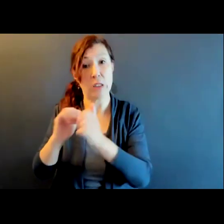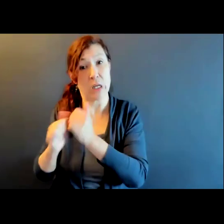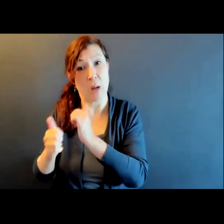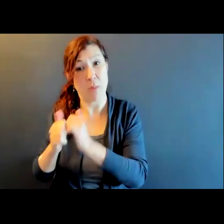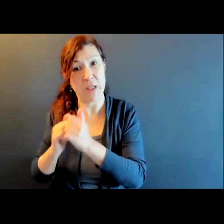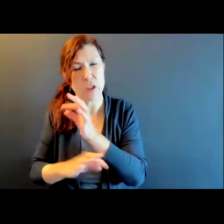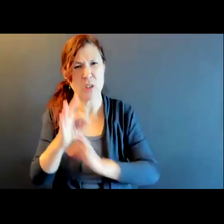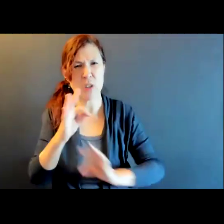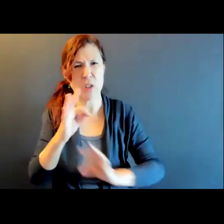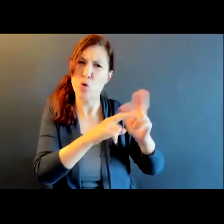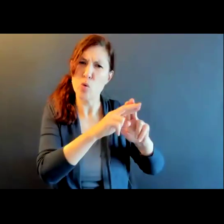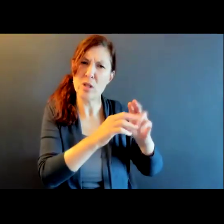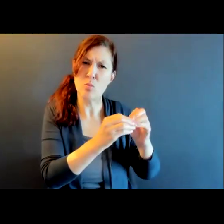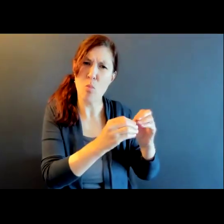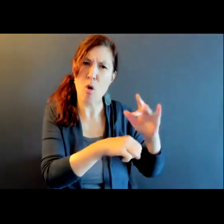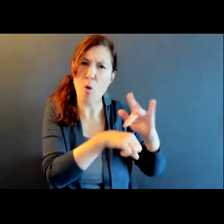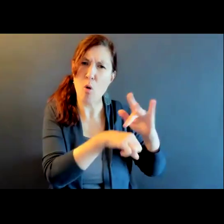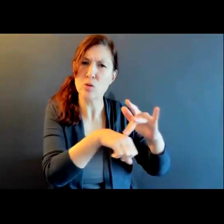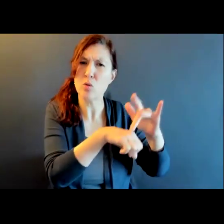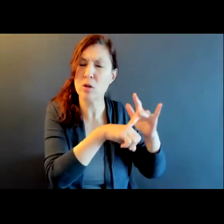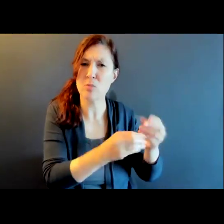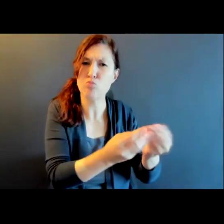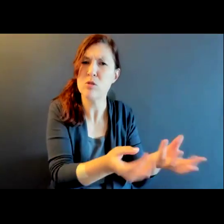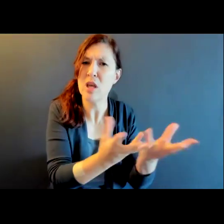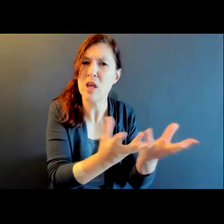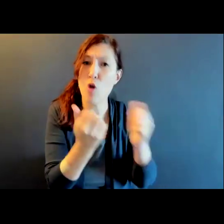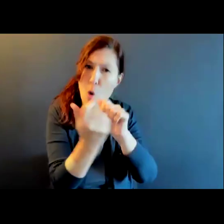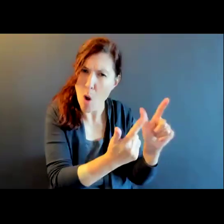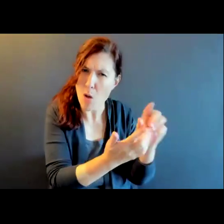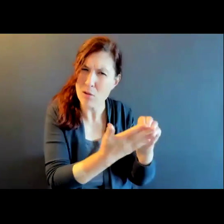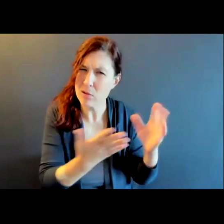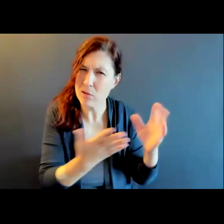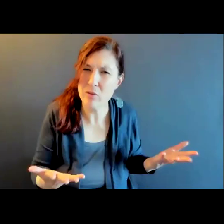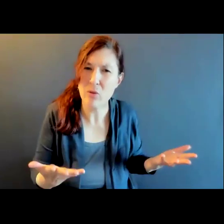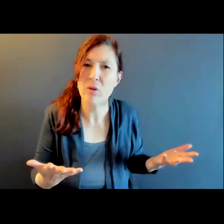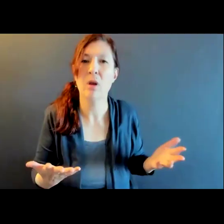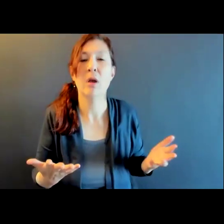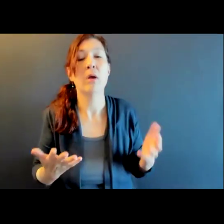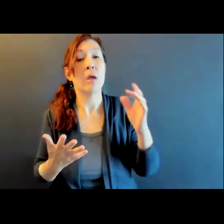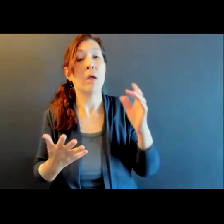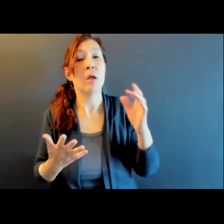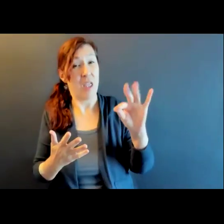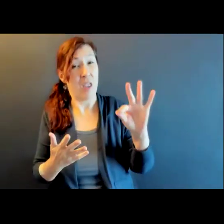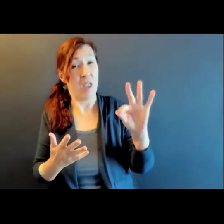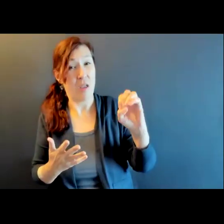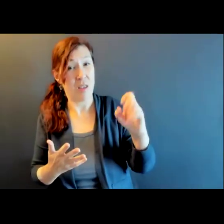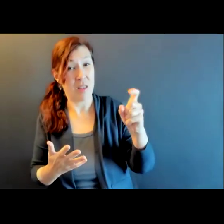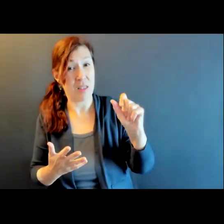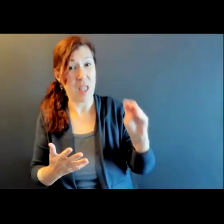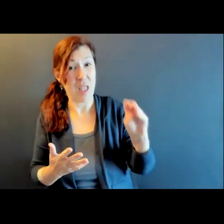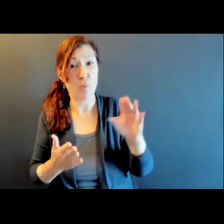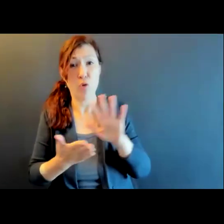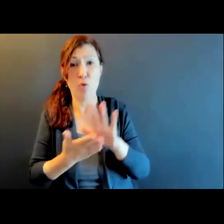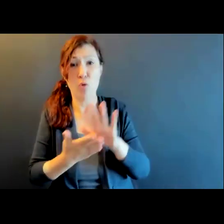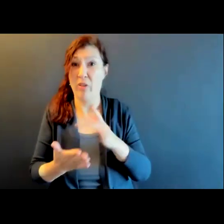level. And so the question is, if the exam schools feel they are of the right